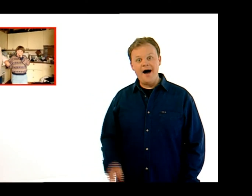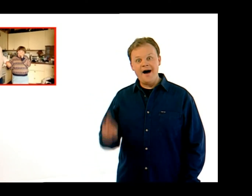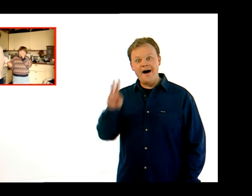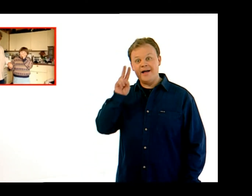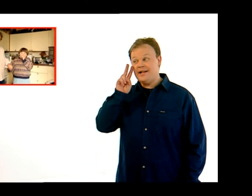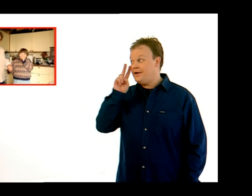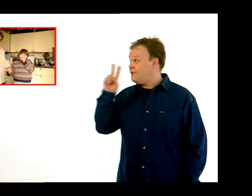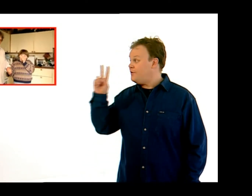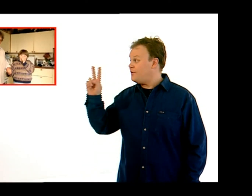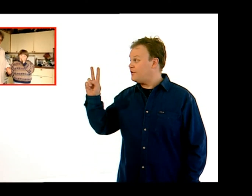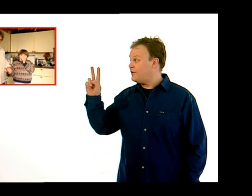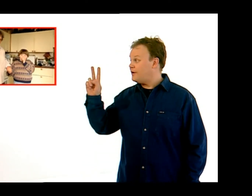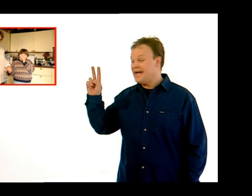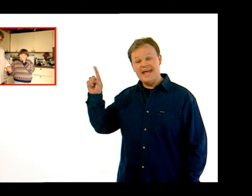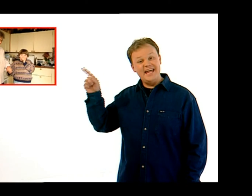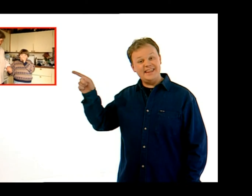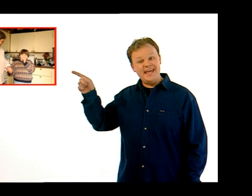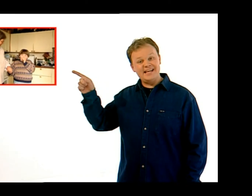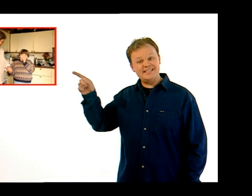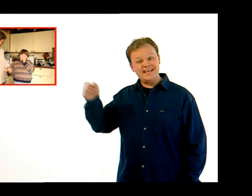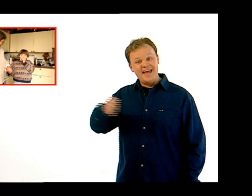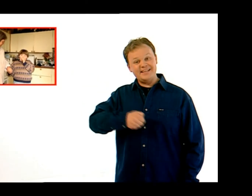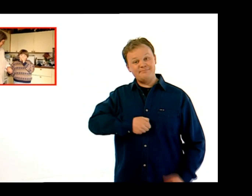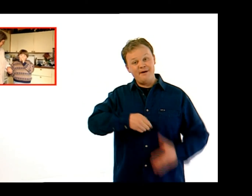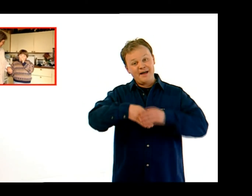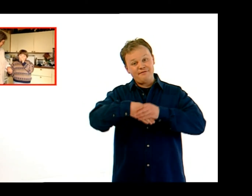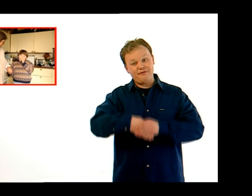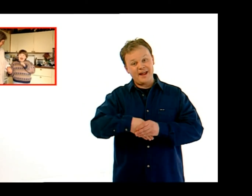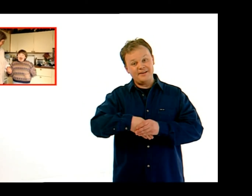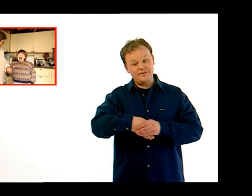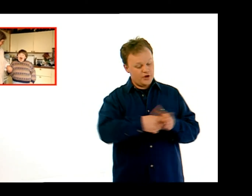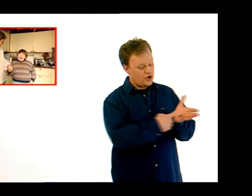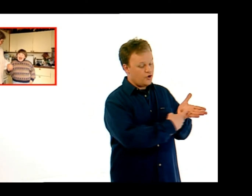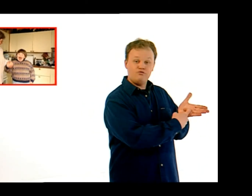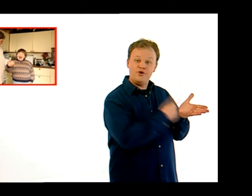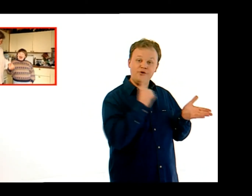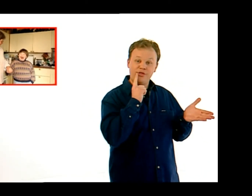Ah, look. This is my friend, Ruth.